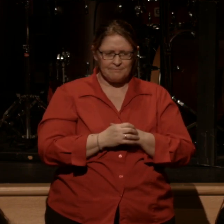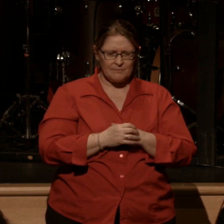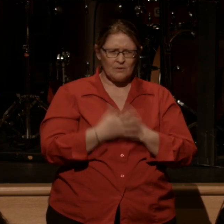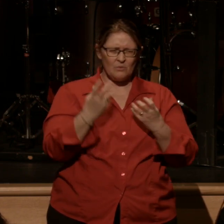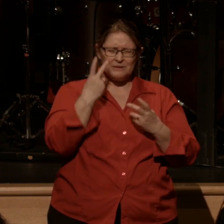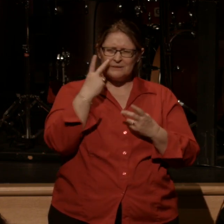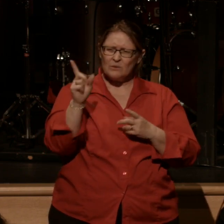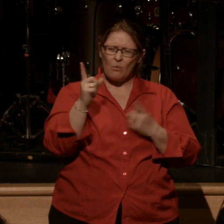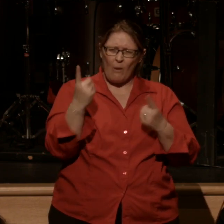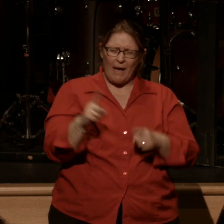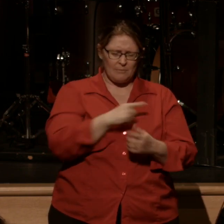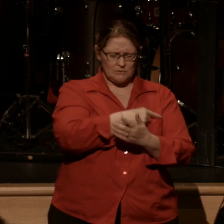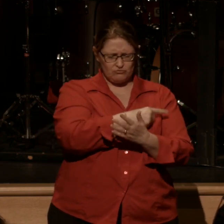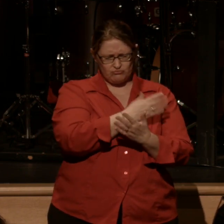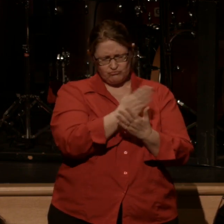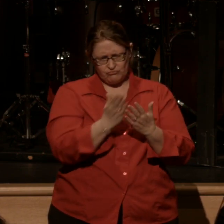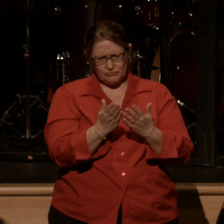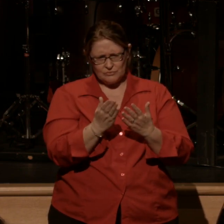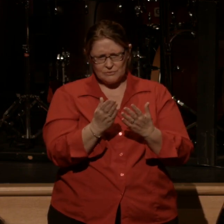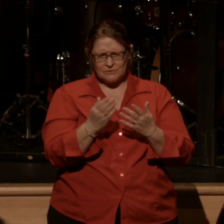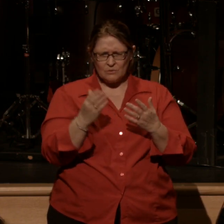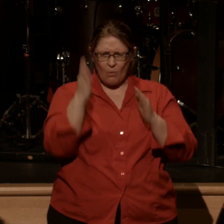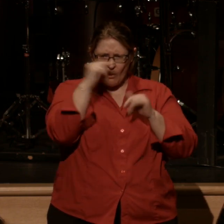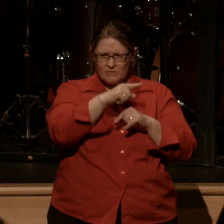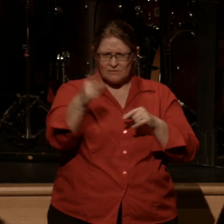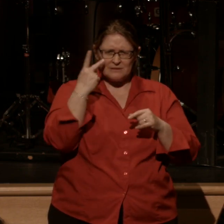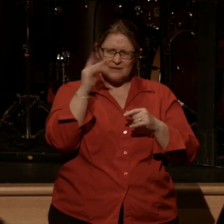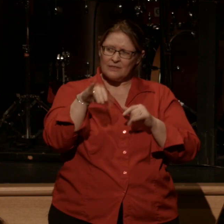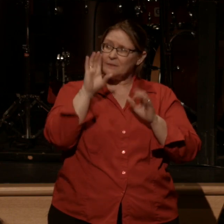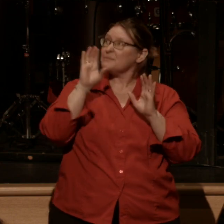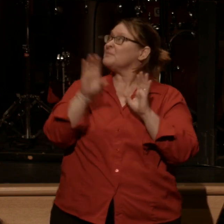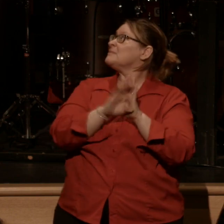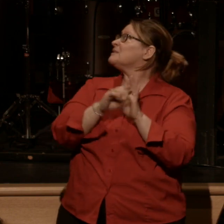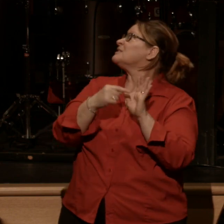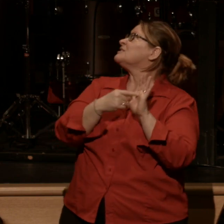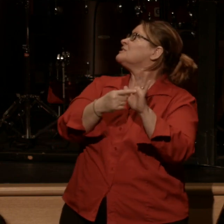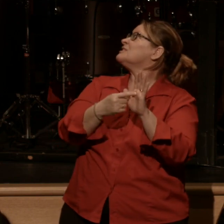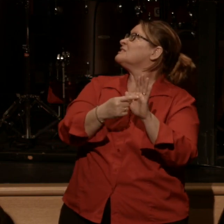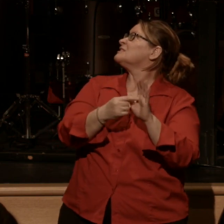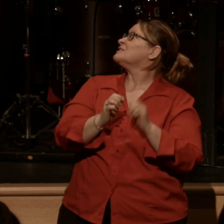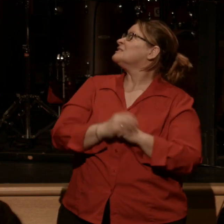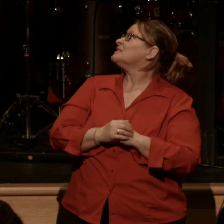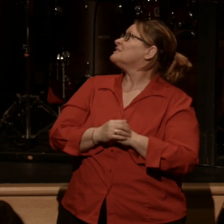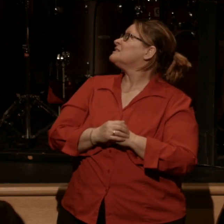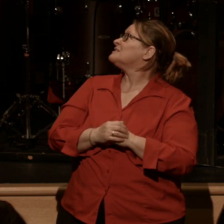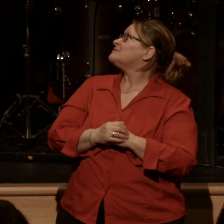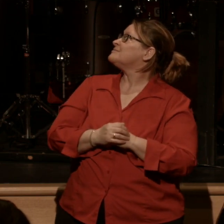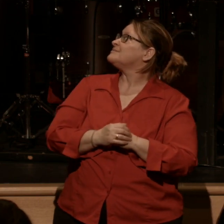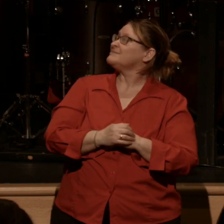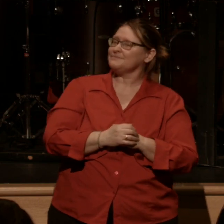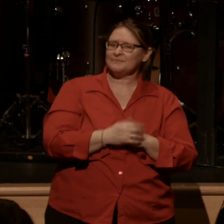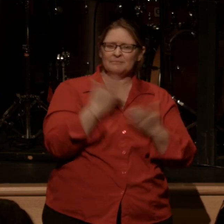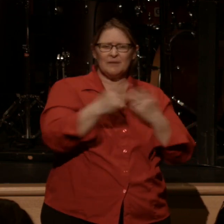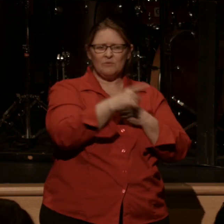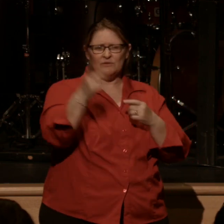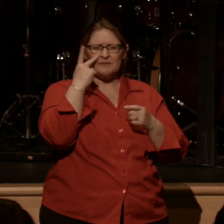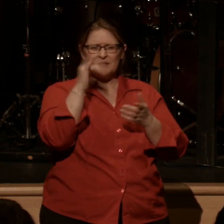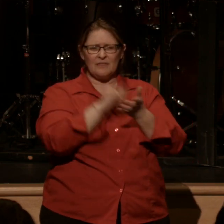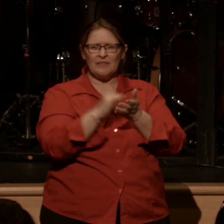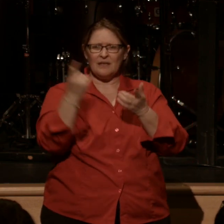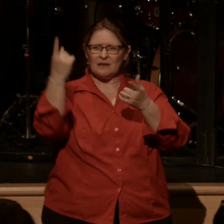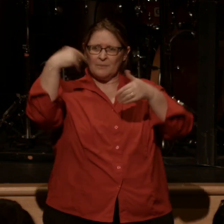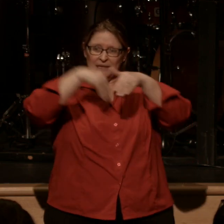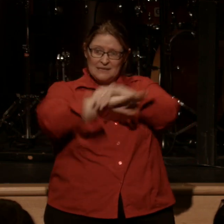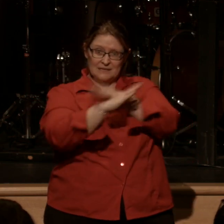where we've been going in this series. Hopefully you've kind of seen this image. I want to show us the trajectory of our series. Maybe you've seen this on coming